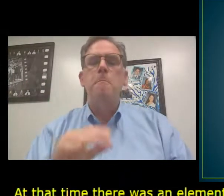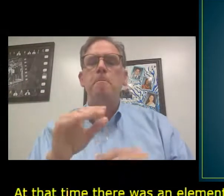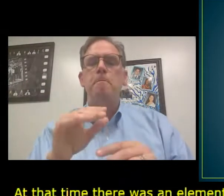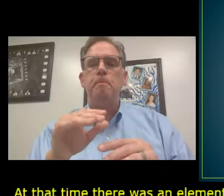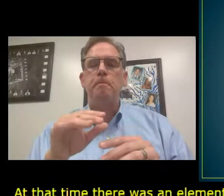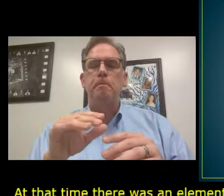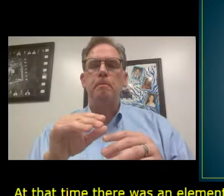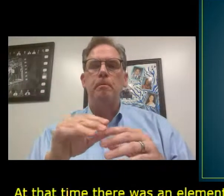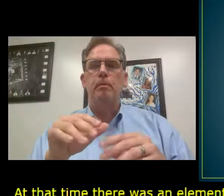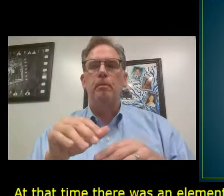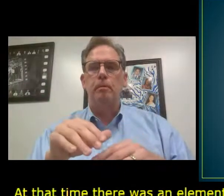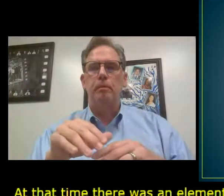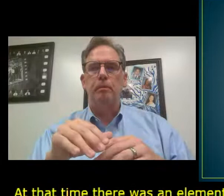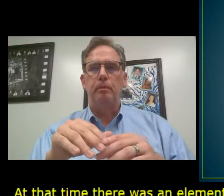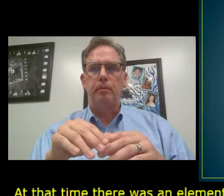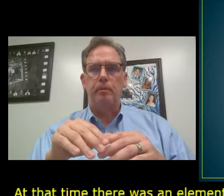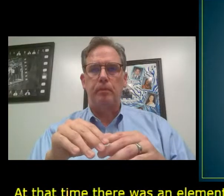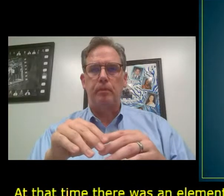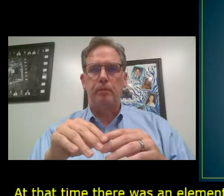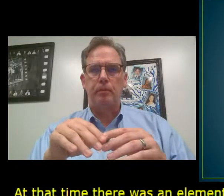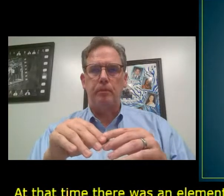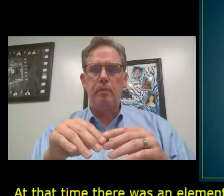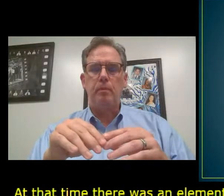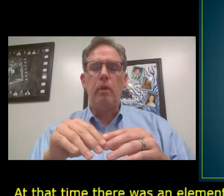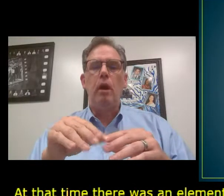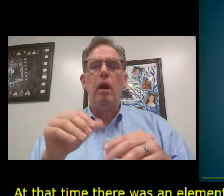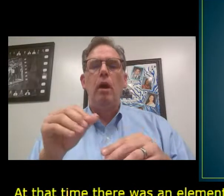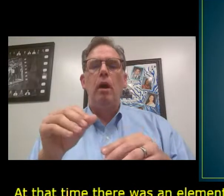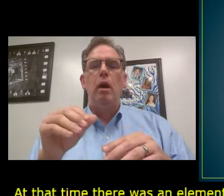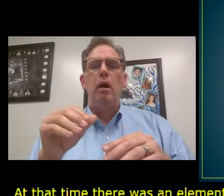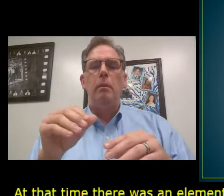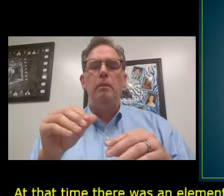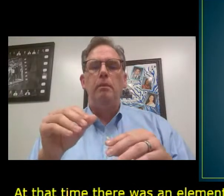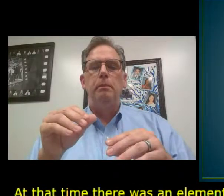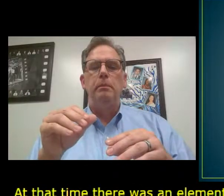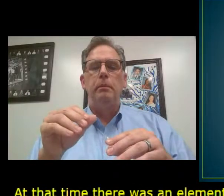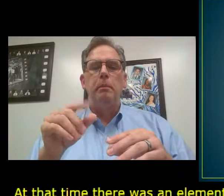4 other deaf students at that school.